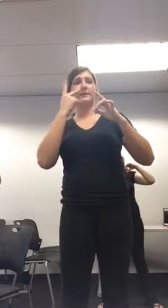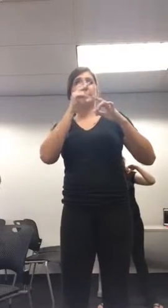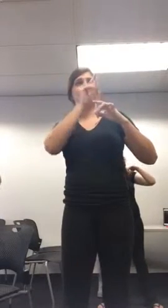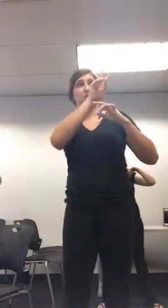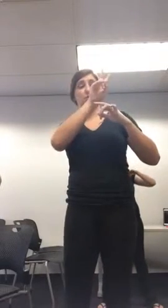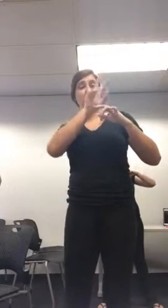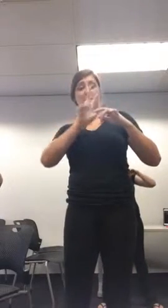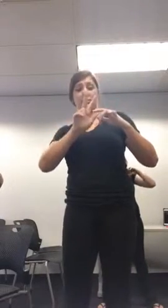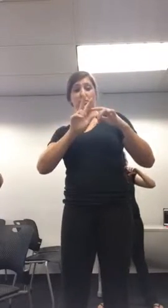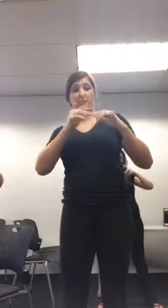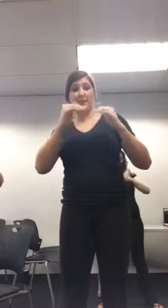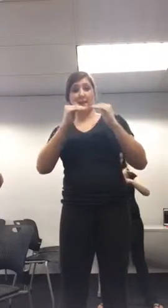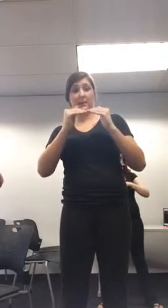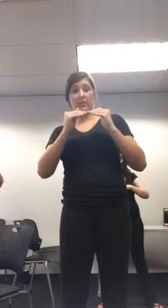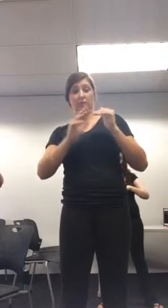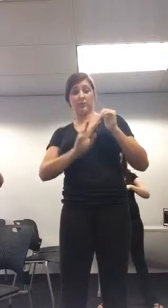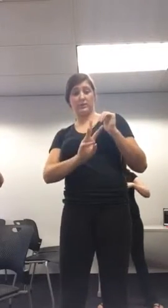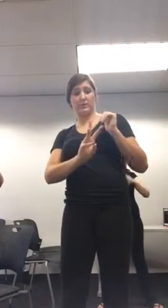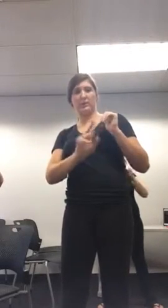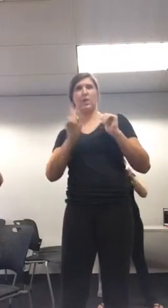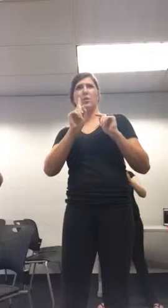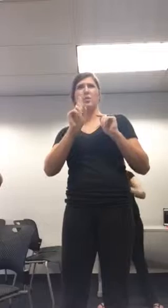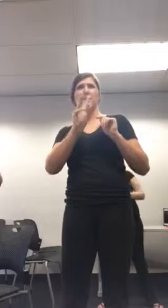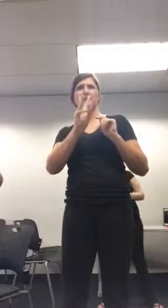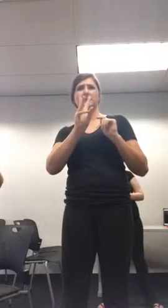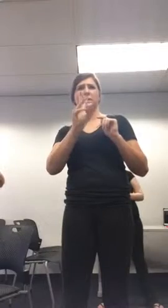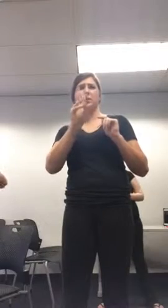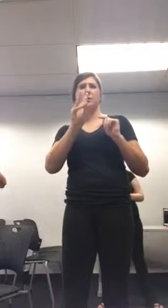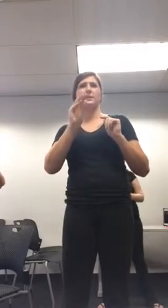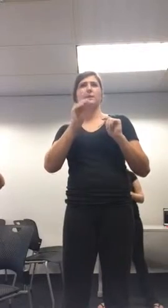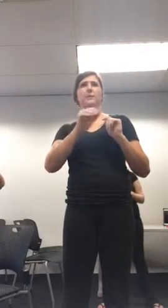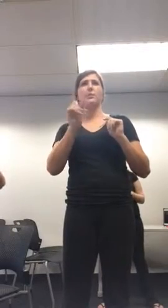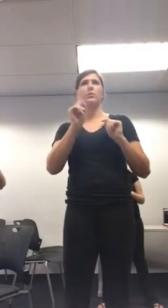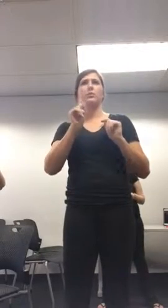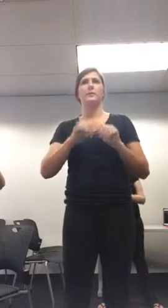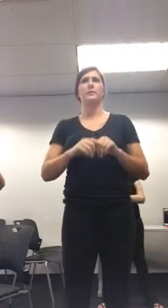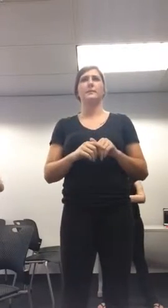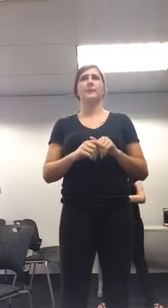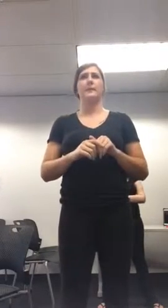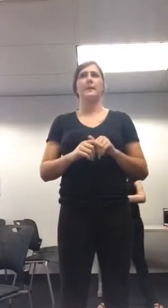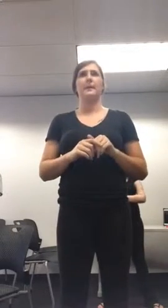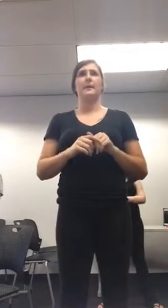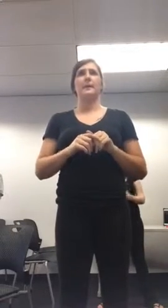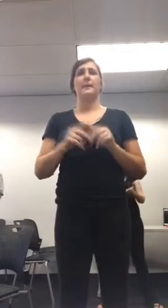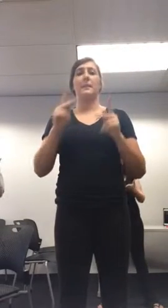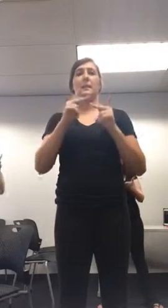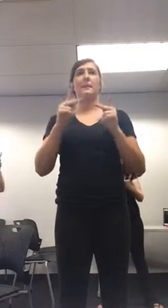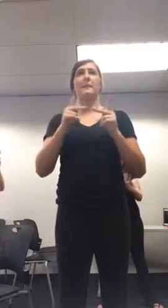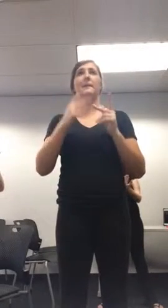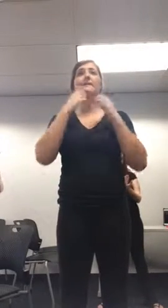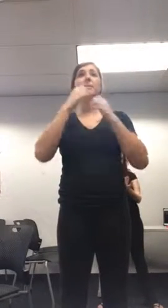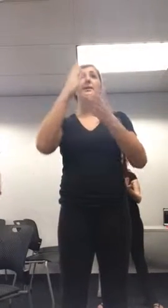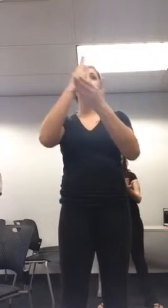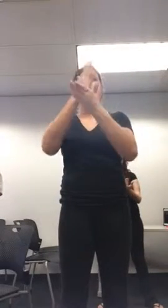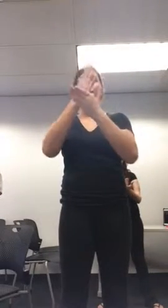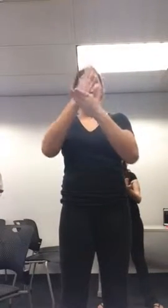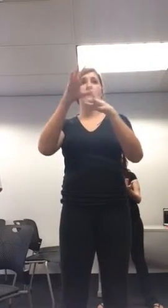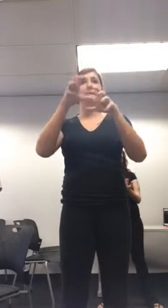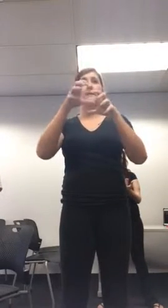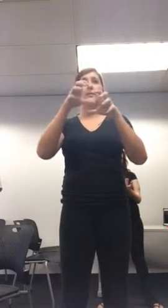6. Where does that 6 go? In what place value? So stop the tape and